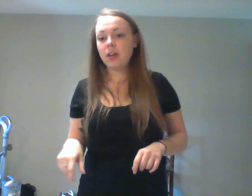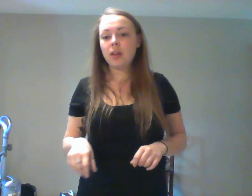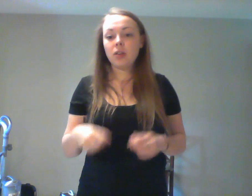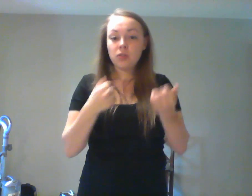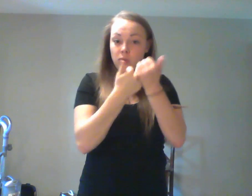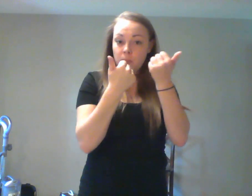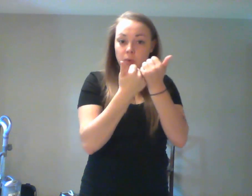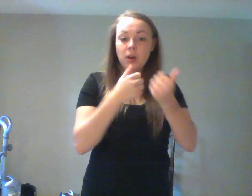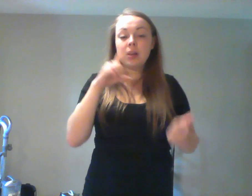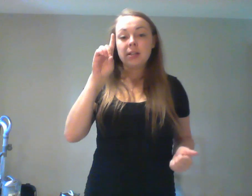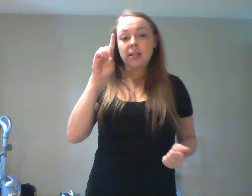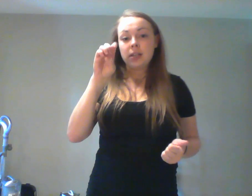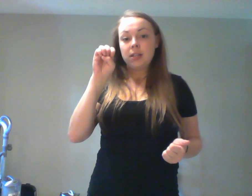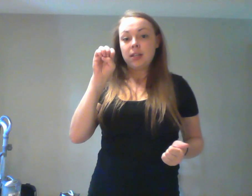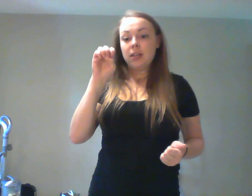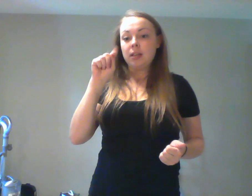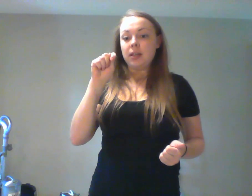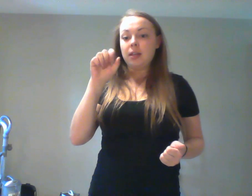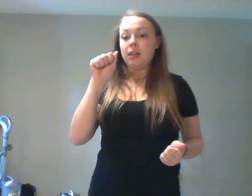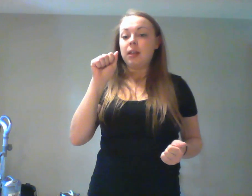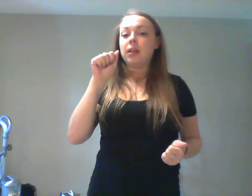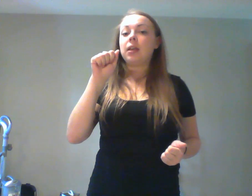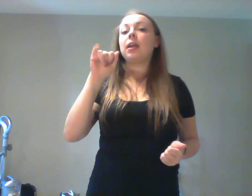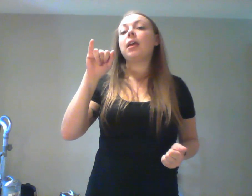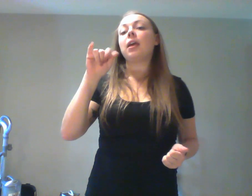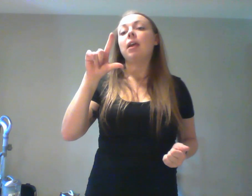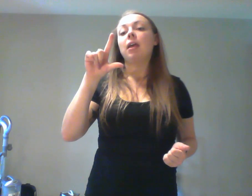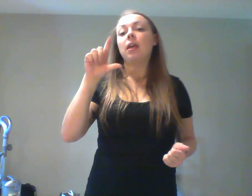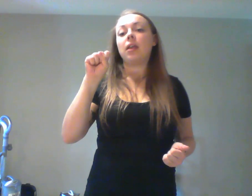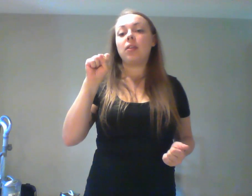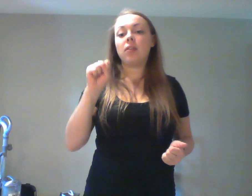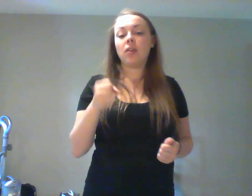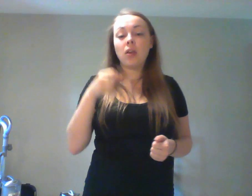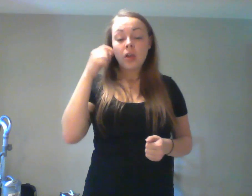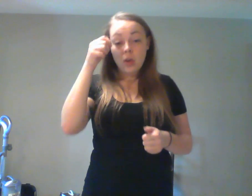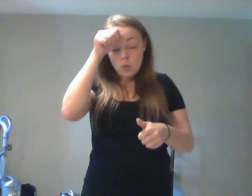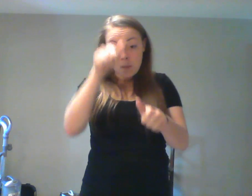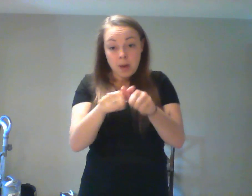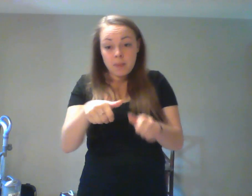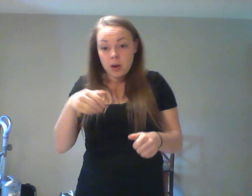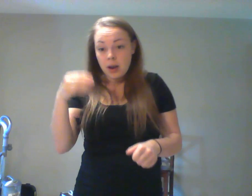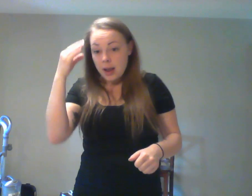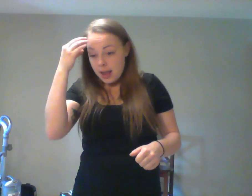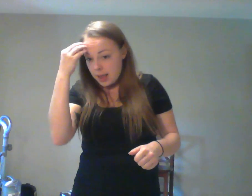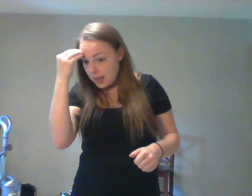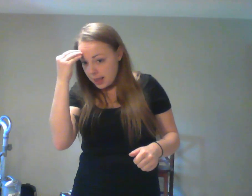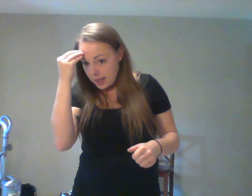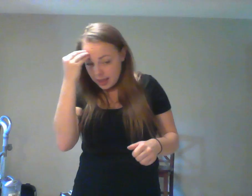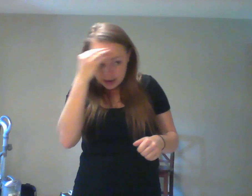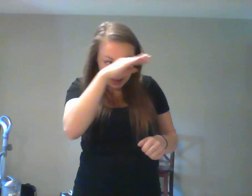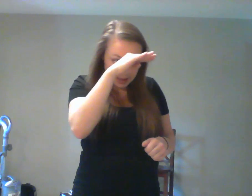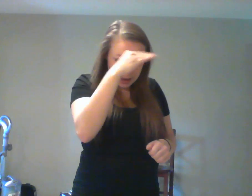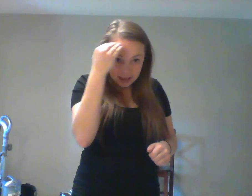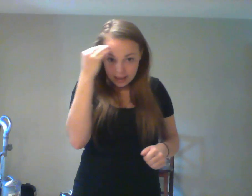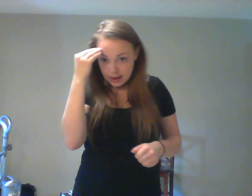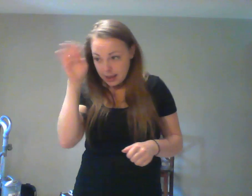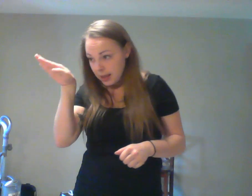You may proud to your groups. Remember, head to head. Head to head. No, it doesn't say that. It doesn't really